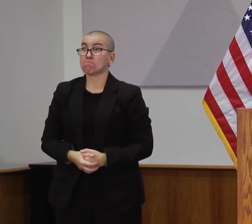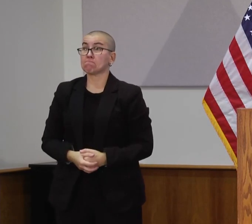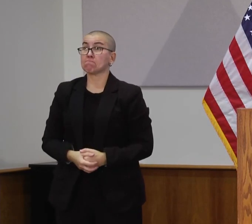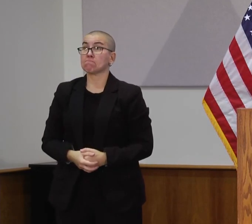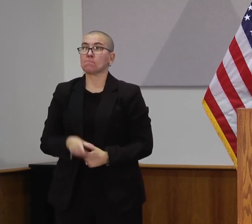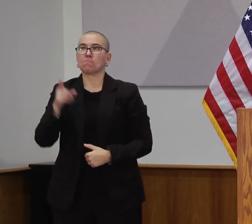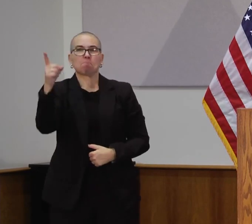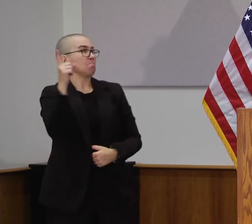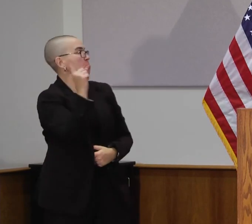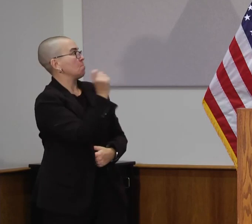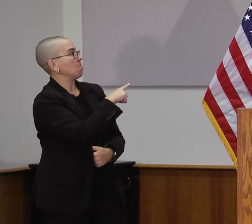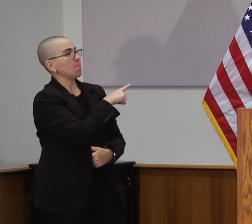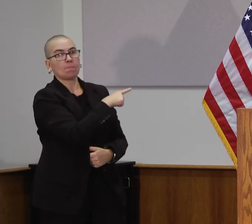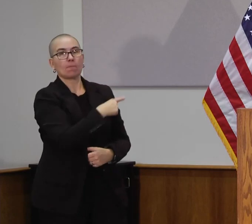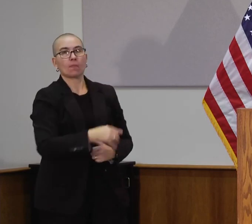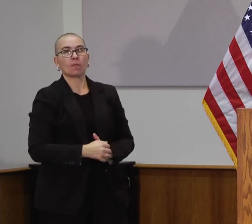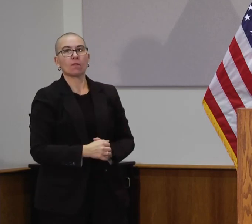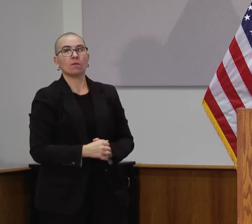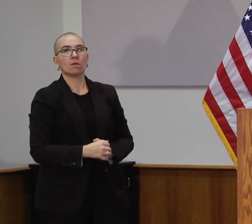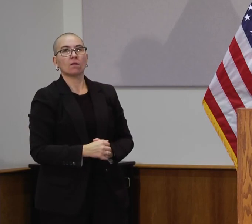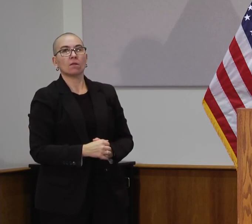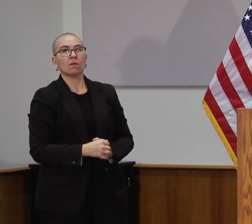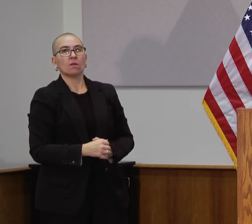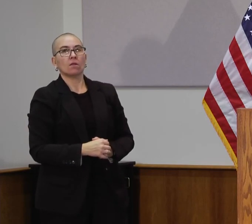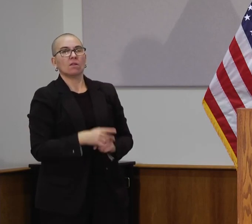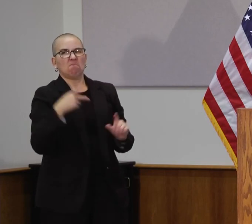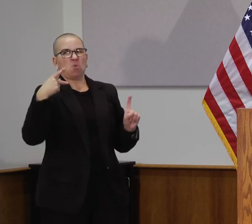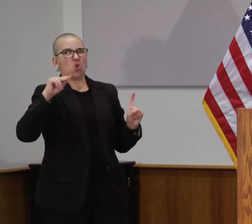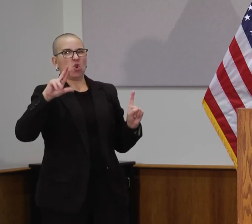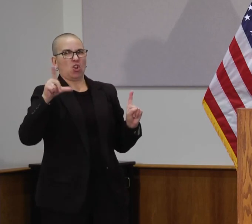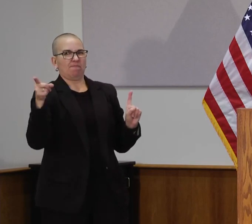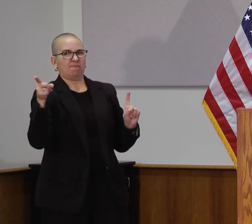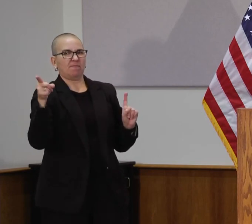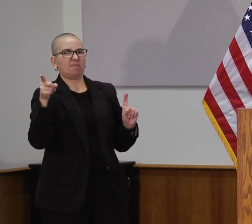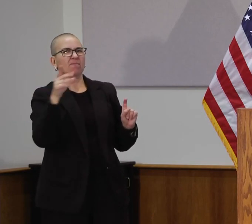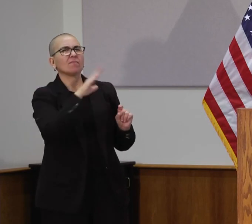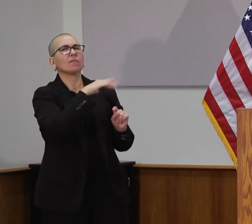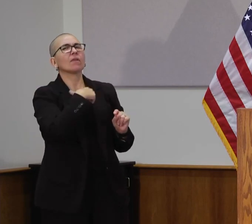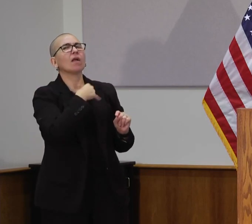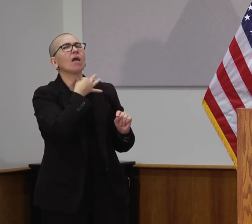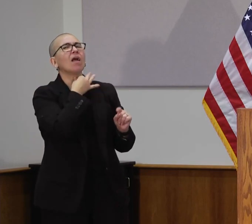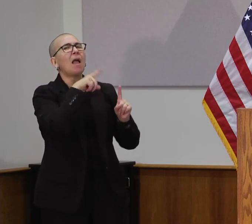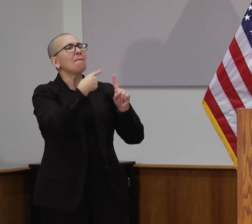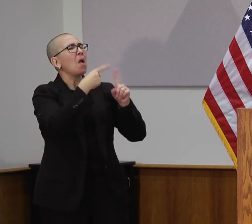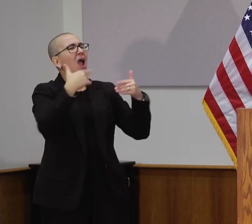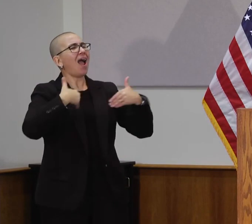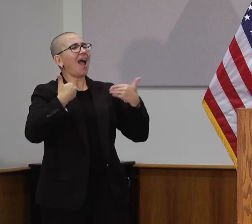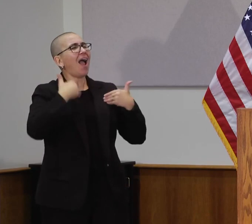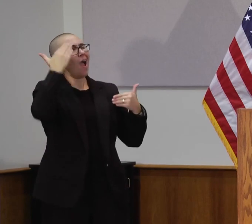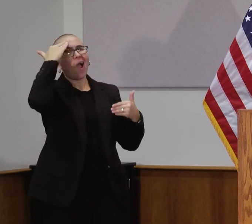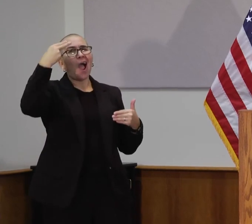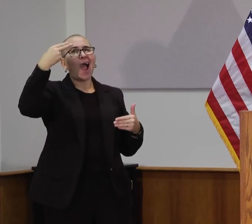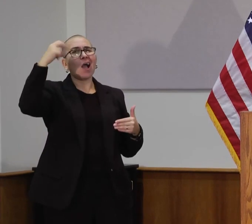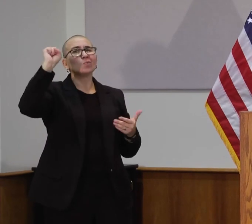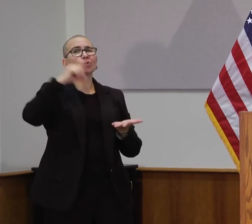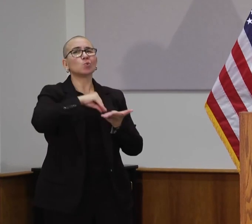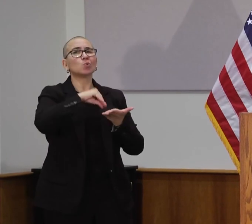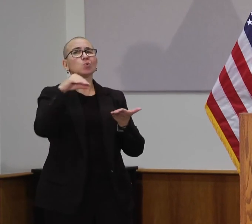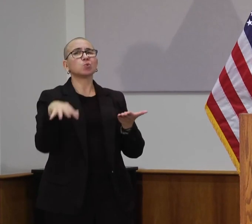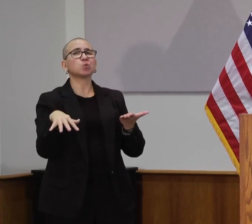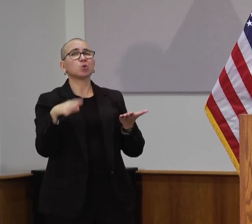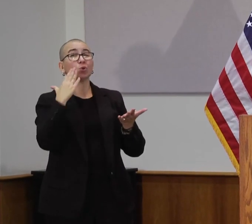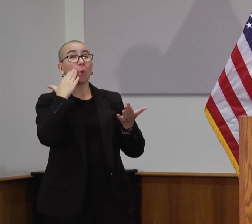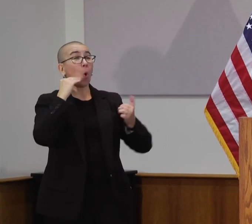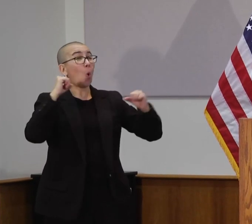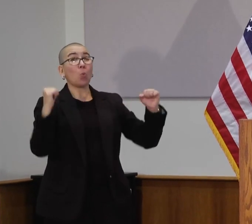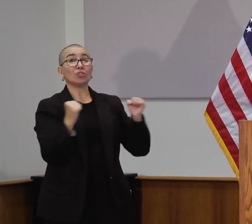Follow up further, yeah, on the issue of young people being affected, the high school league sounds like they're deferring decisions about winter athletics at this